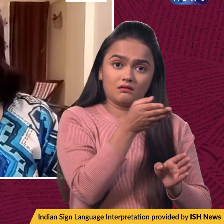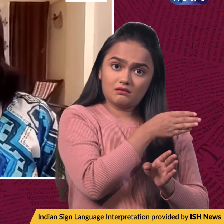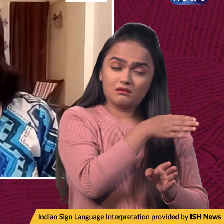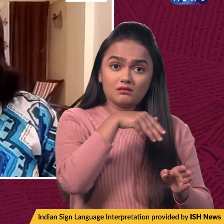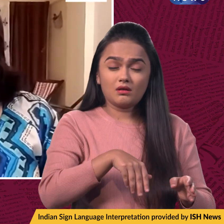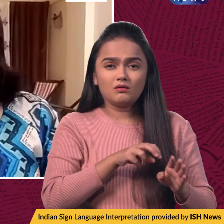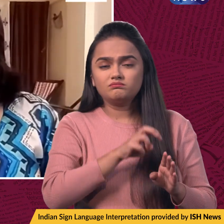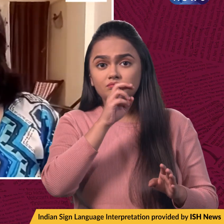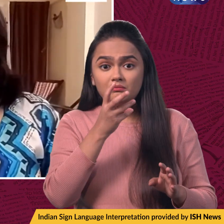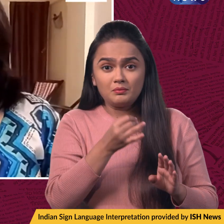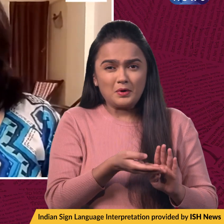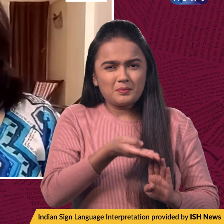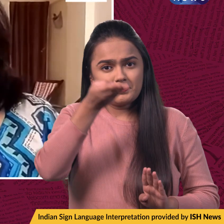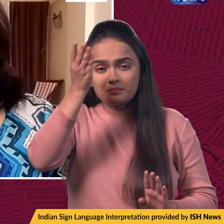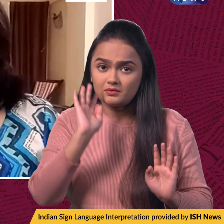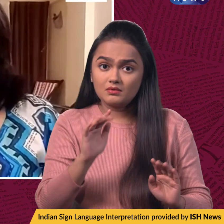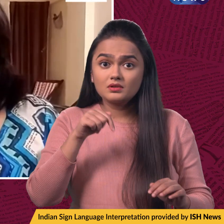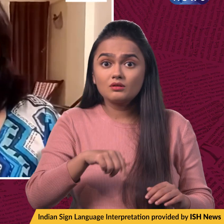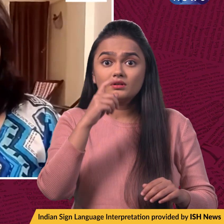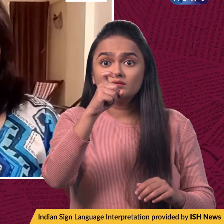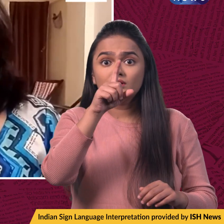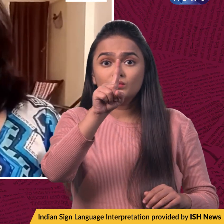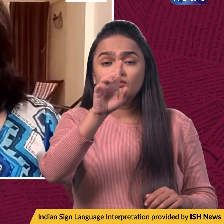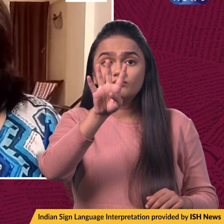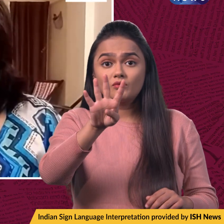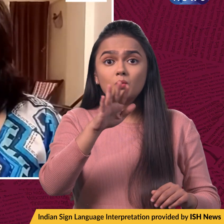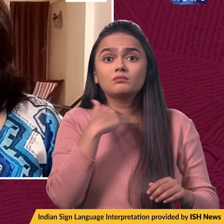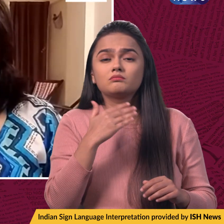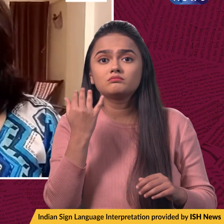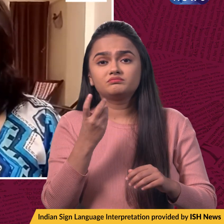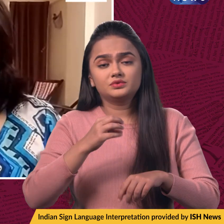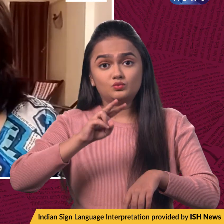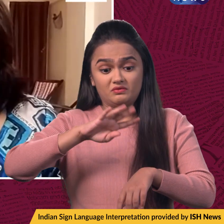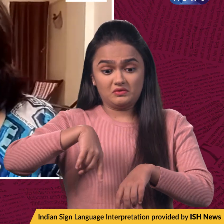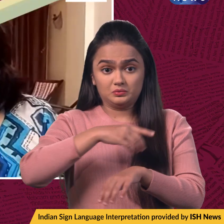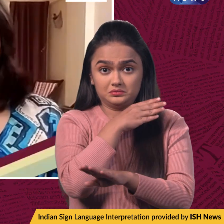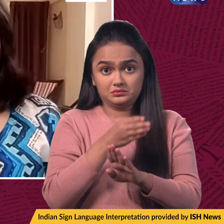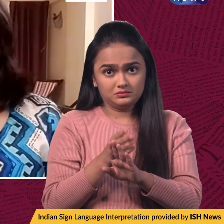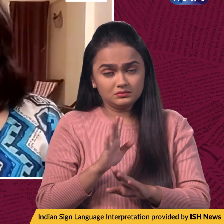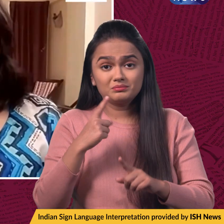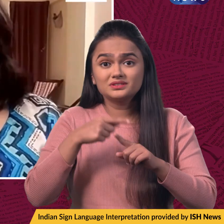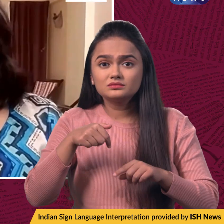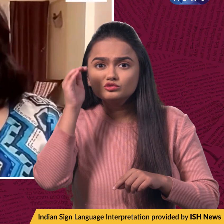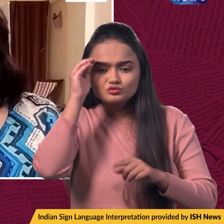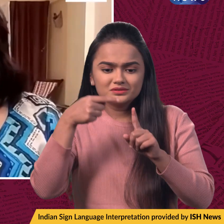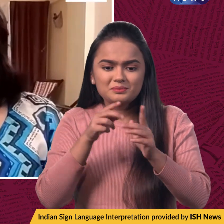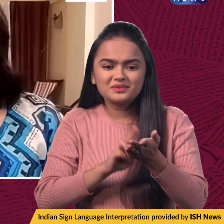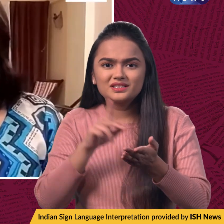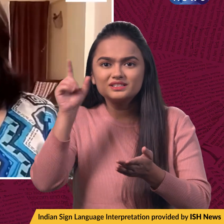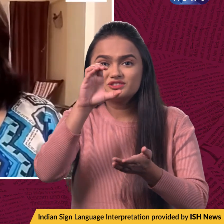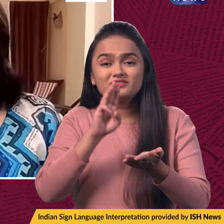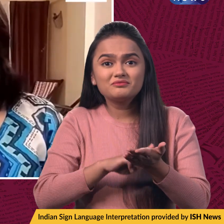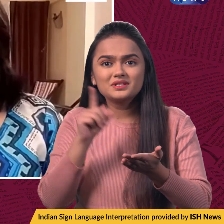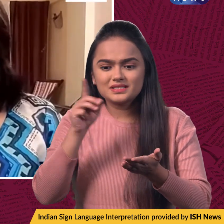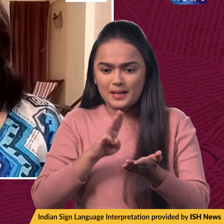day earlier. It has also reported 714 deaths in the last 24 hours. Also, in the news, Tamil Nadu